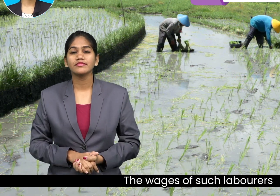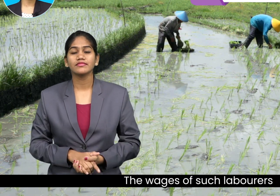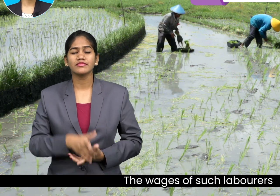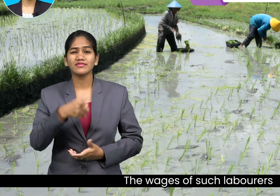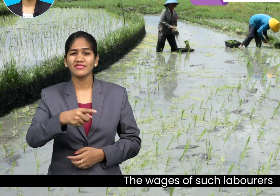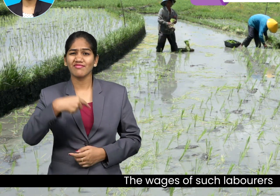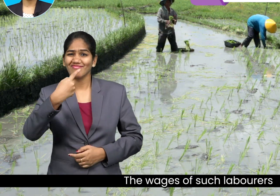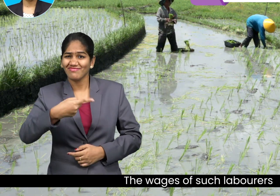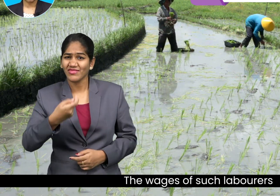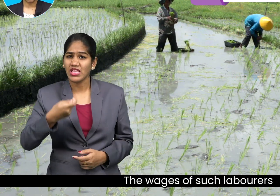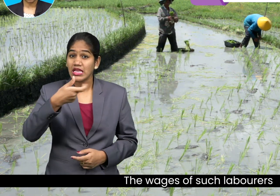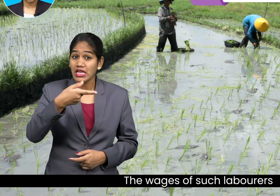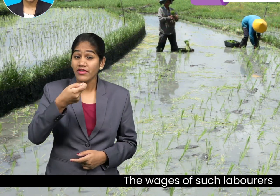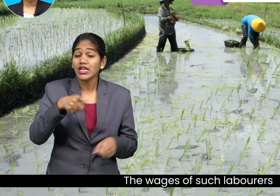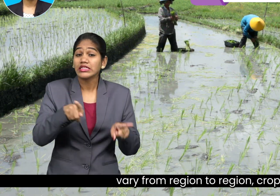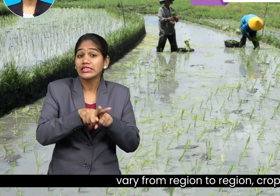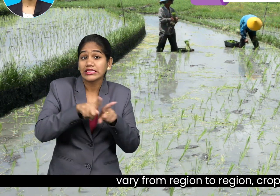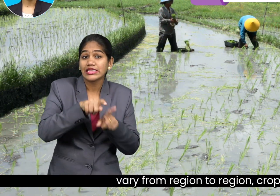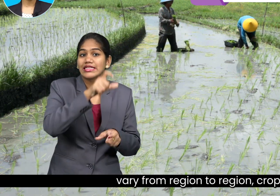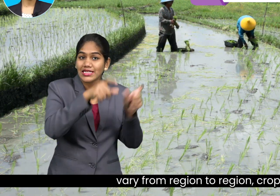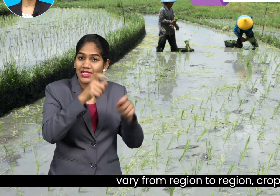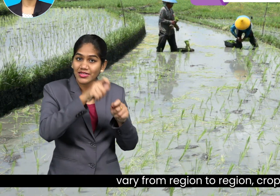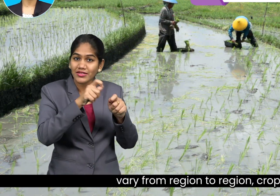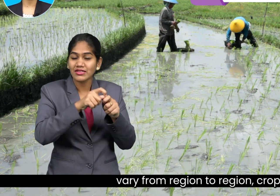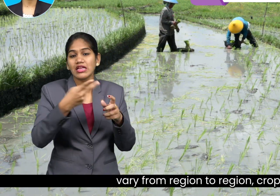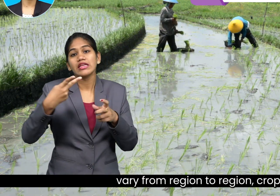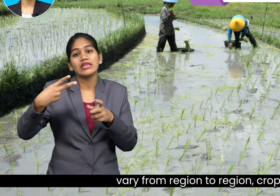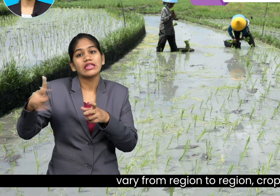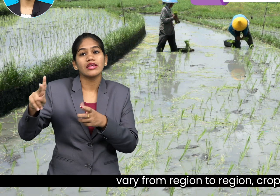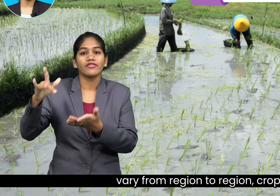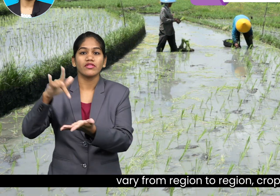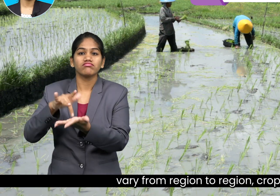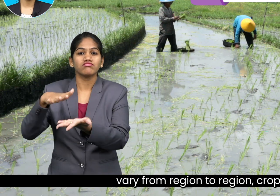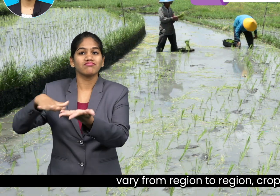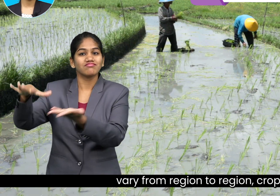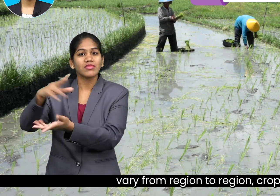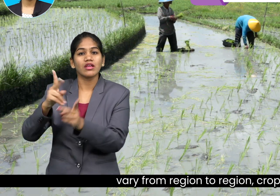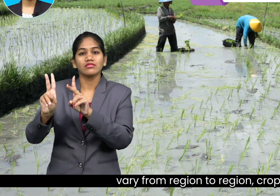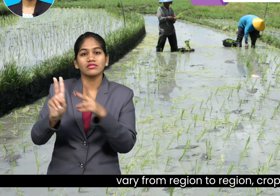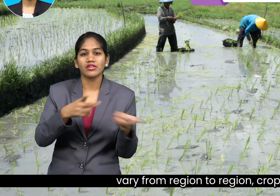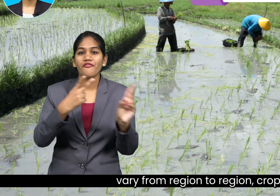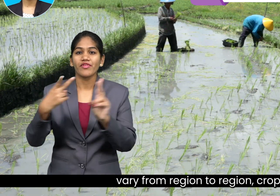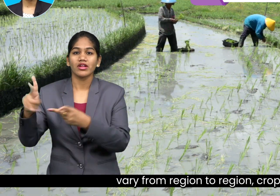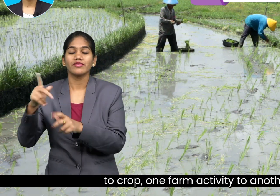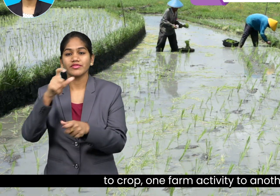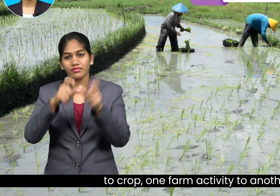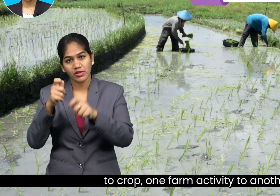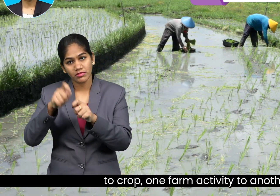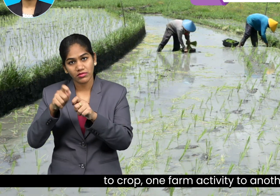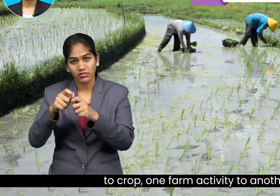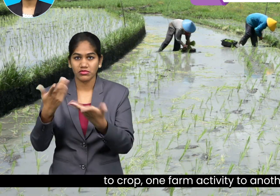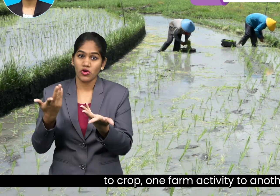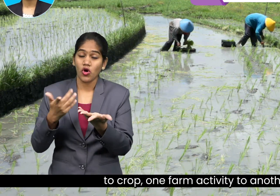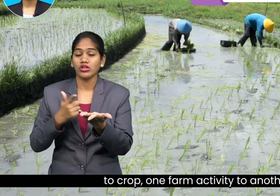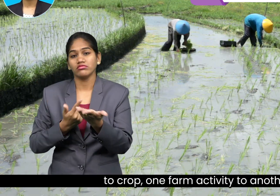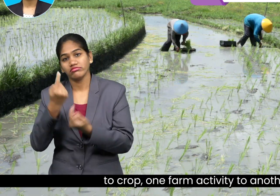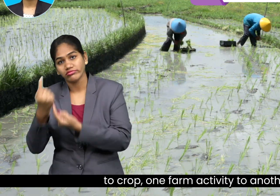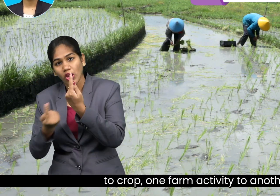The wages of such laborers vary from region to region, crop to crop,